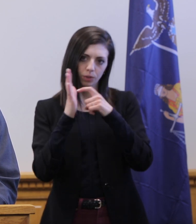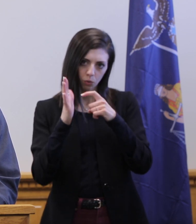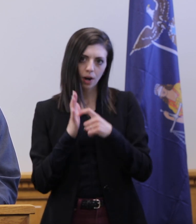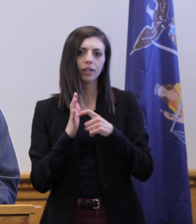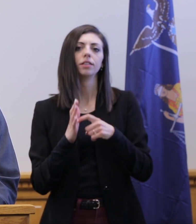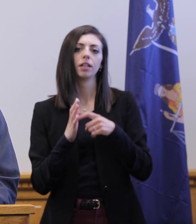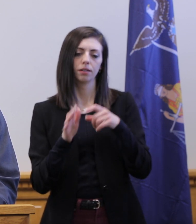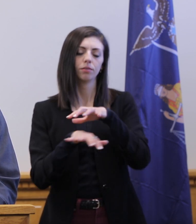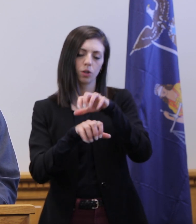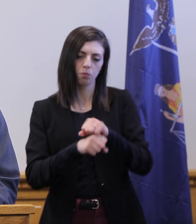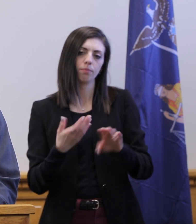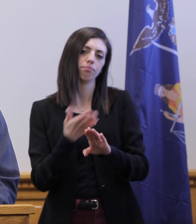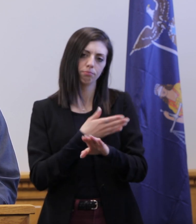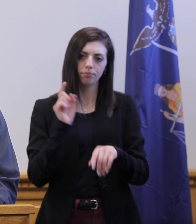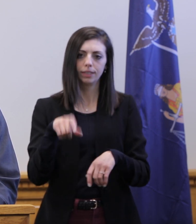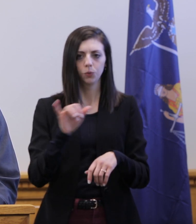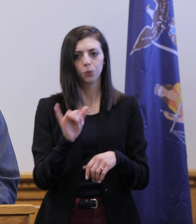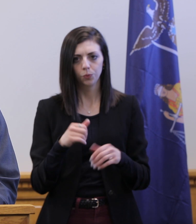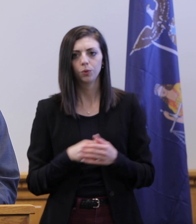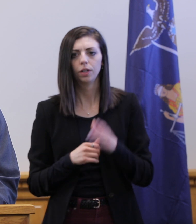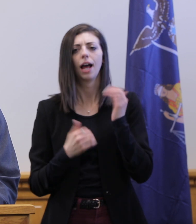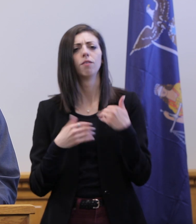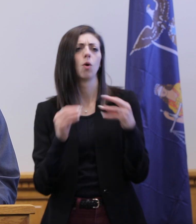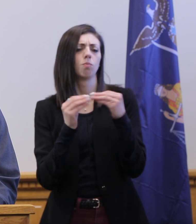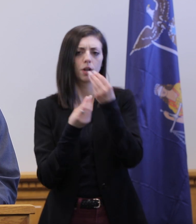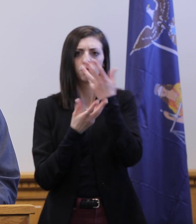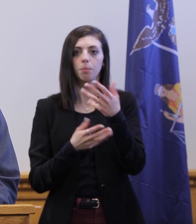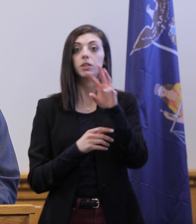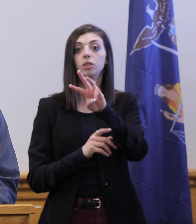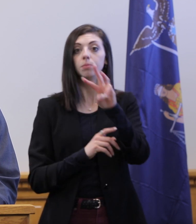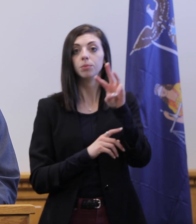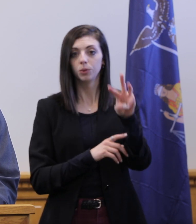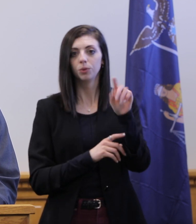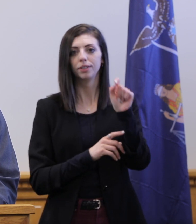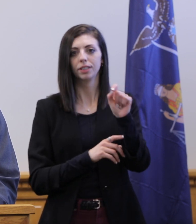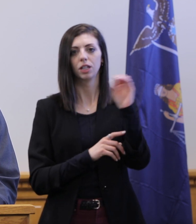advance. There's more information about this on the county website at